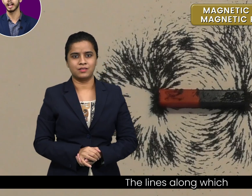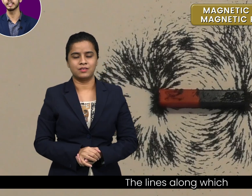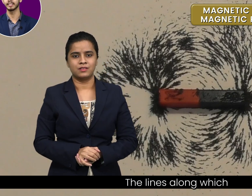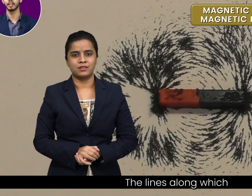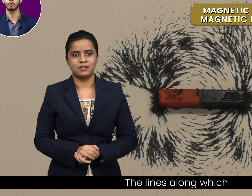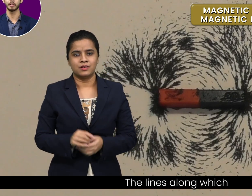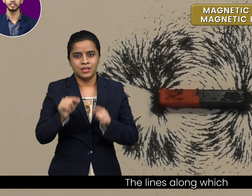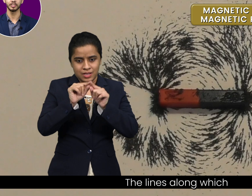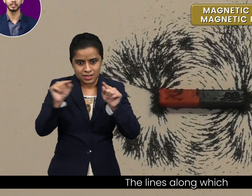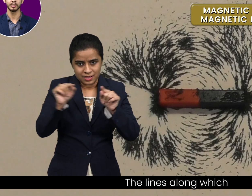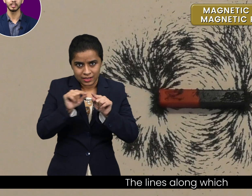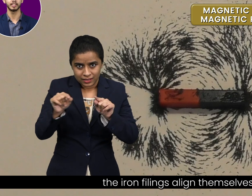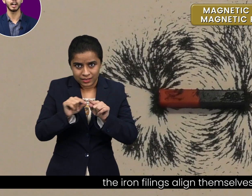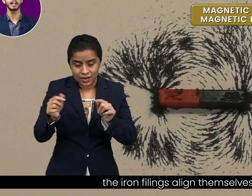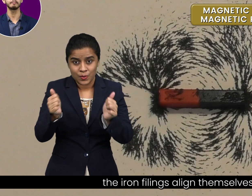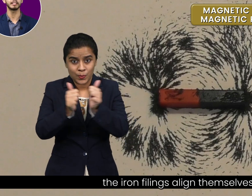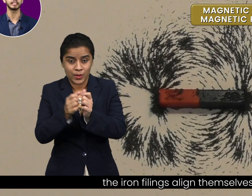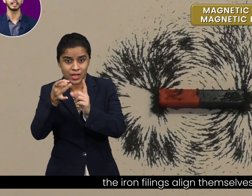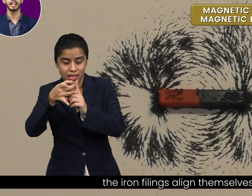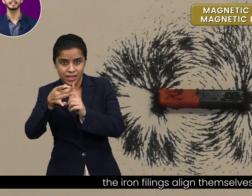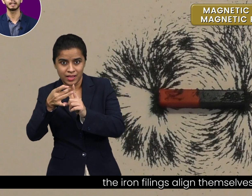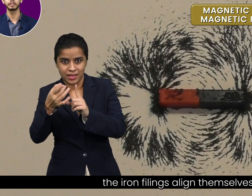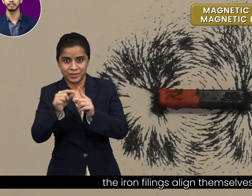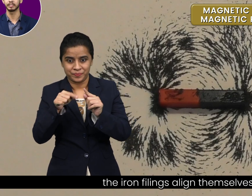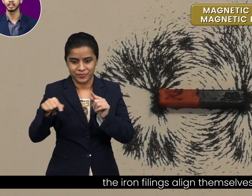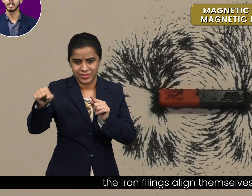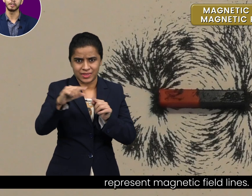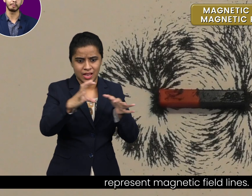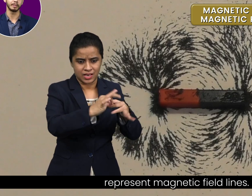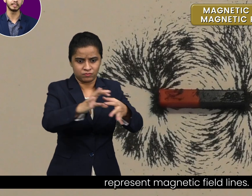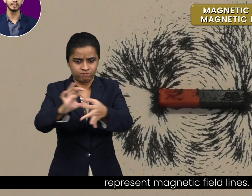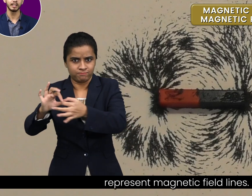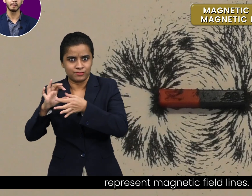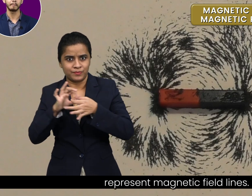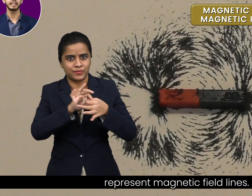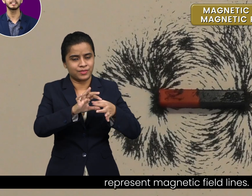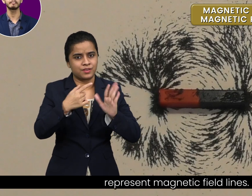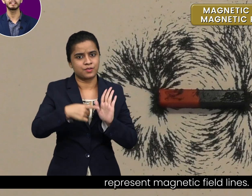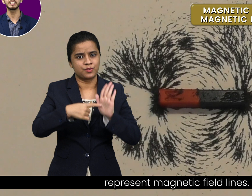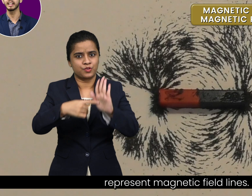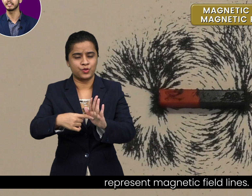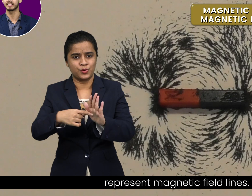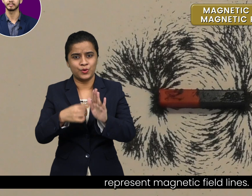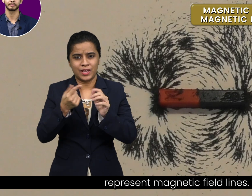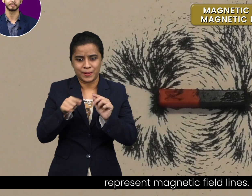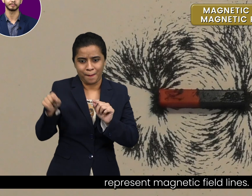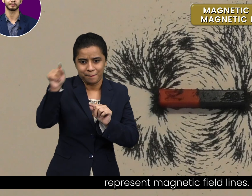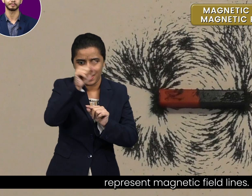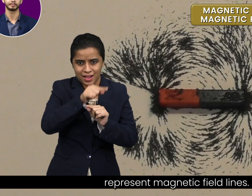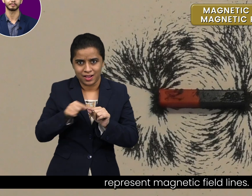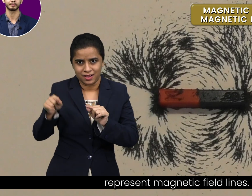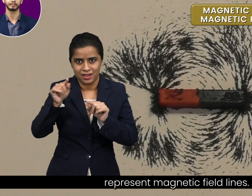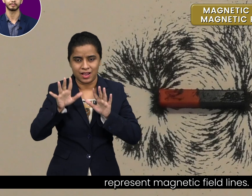The lines along which the iron fillings align themselves represent magnetic field lines.